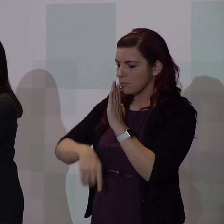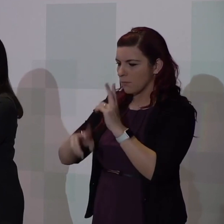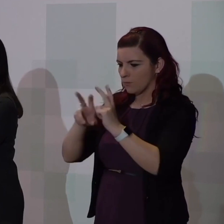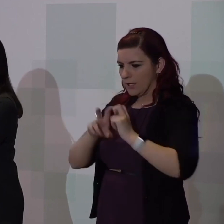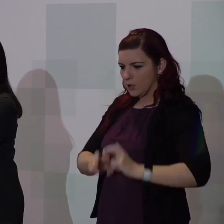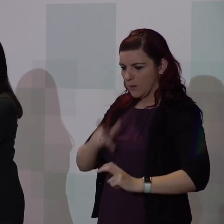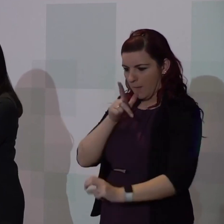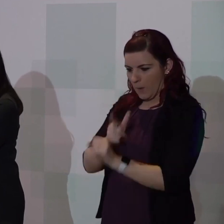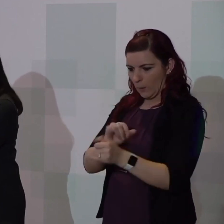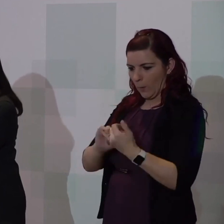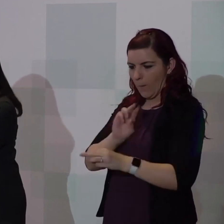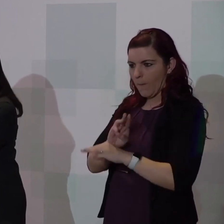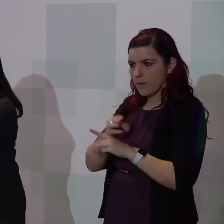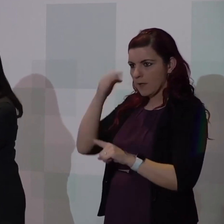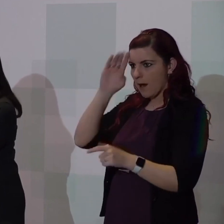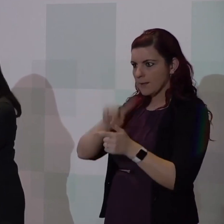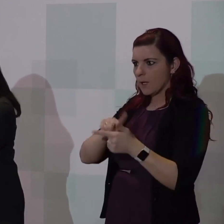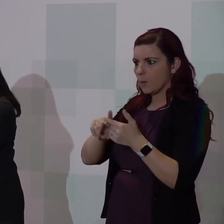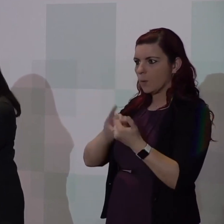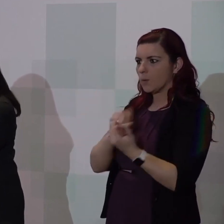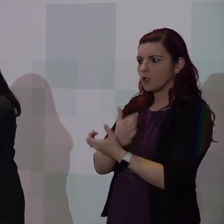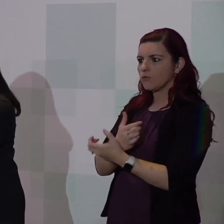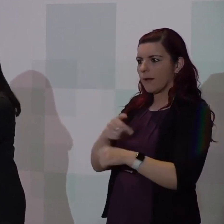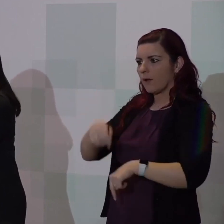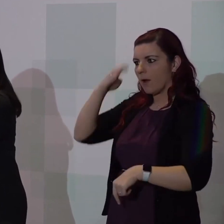Ireland, children in Ireland, etc.